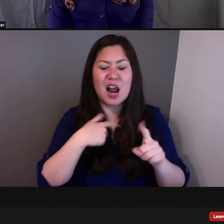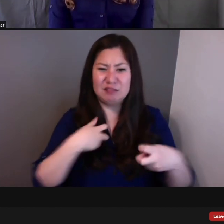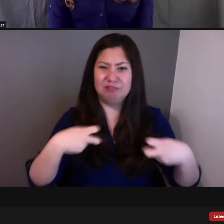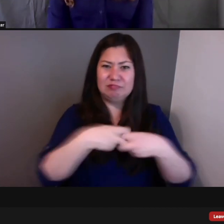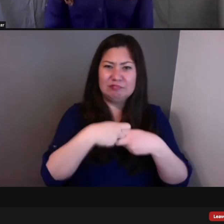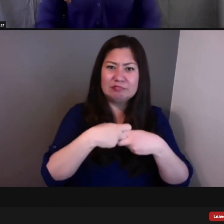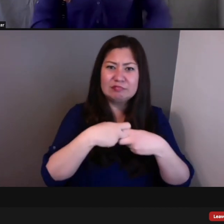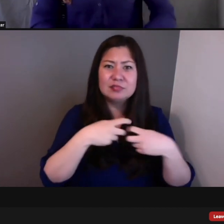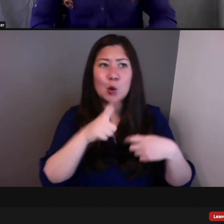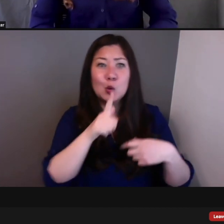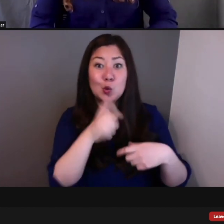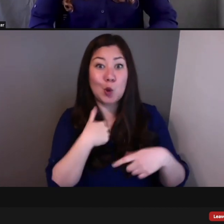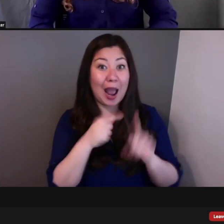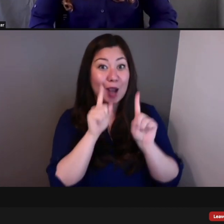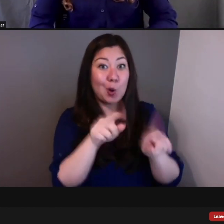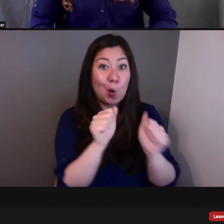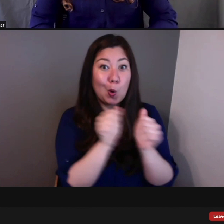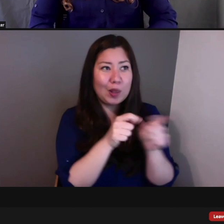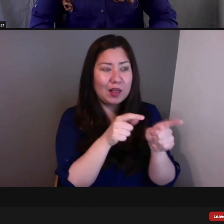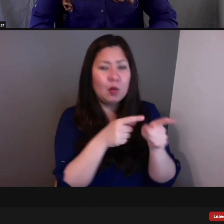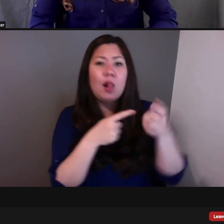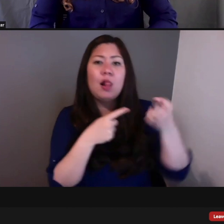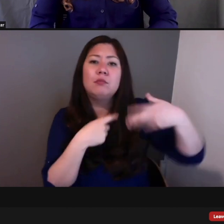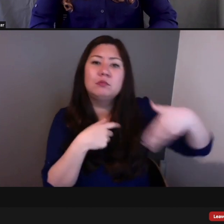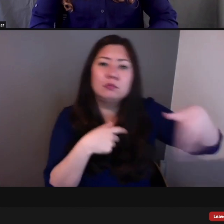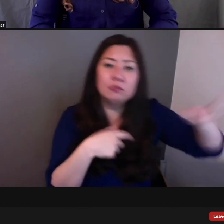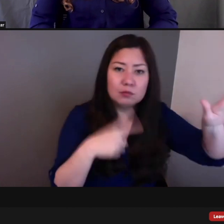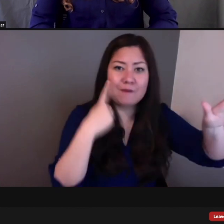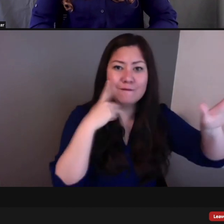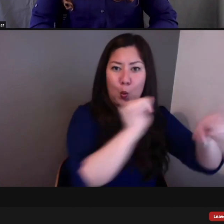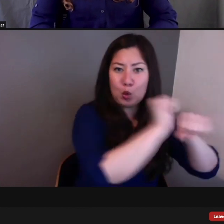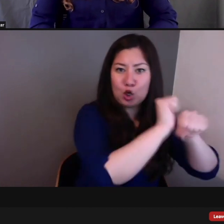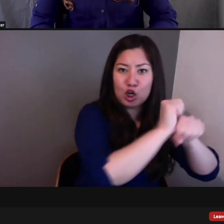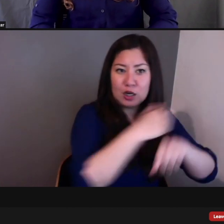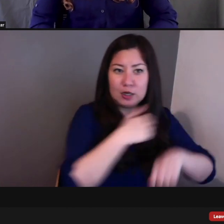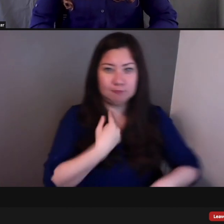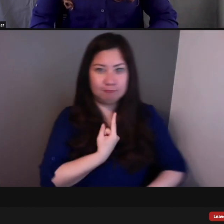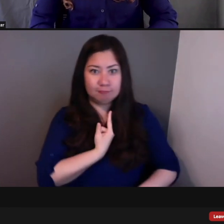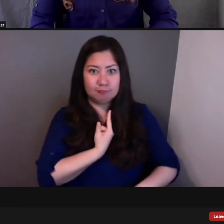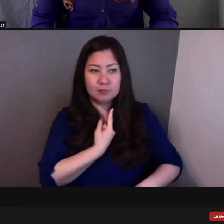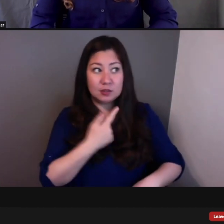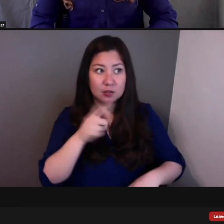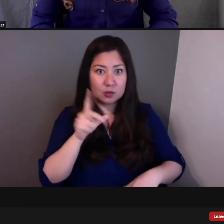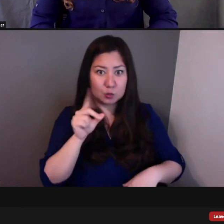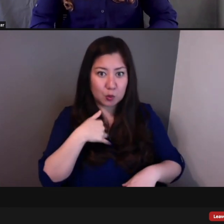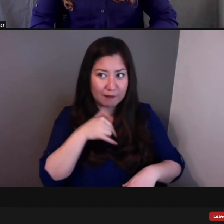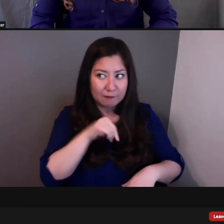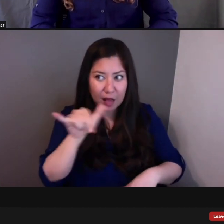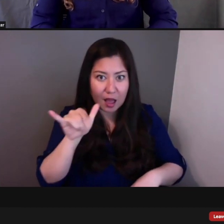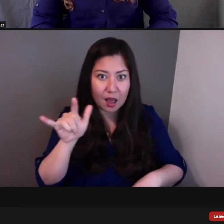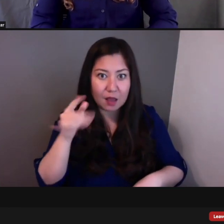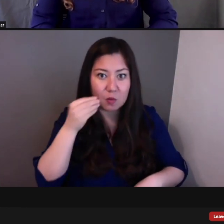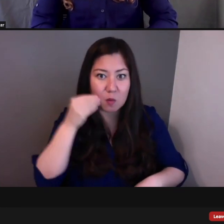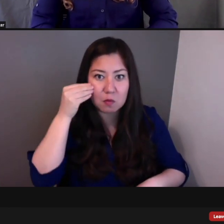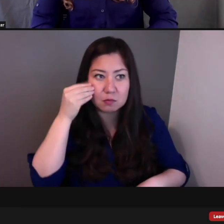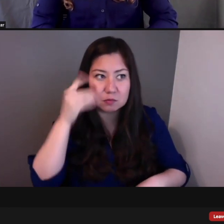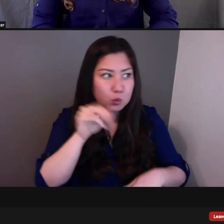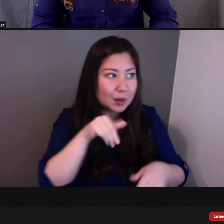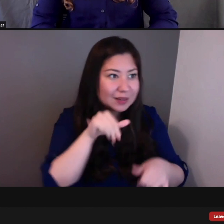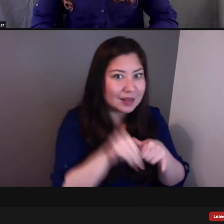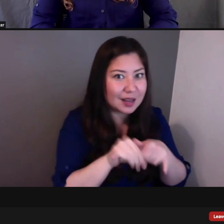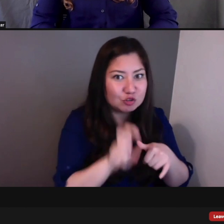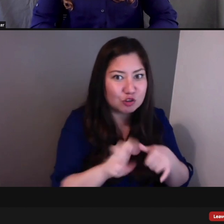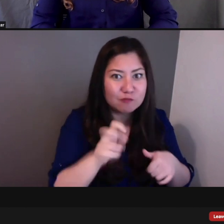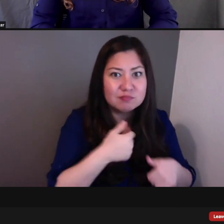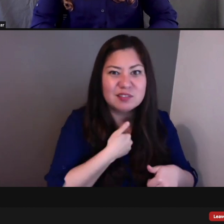and I realized that group I wasn't fitting in. And I realized that you were in the other lab with that professor.